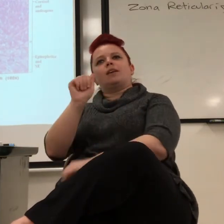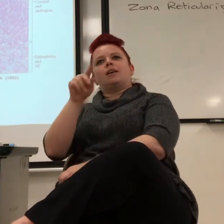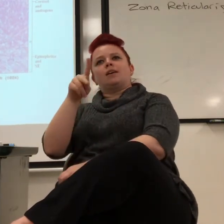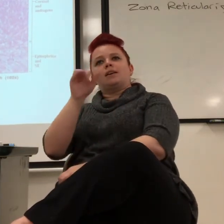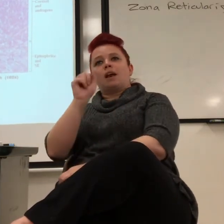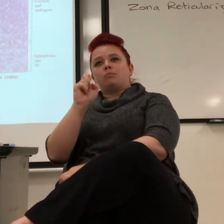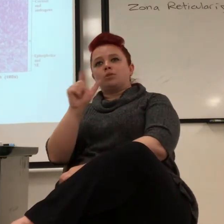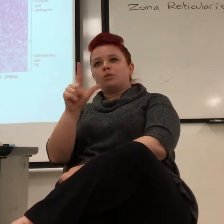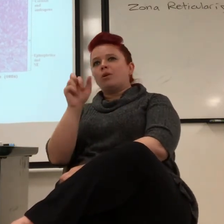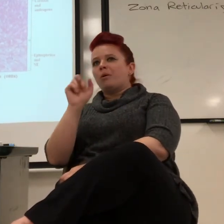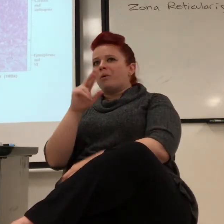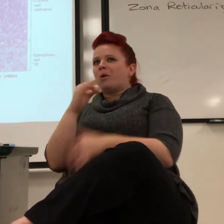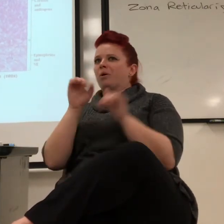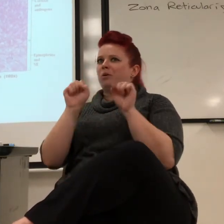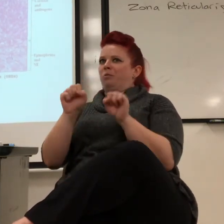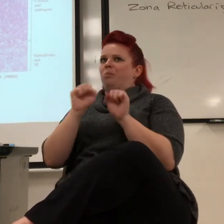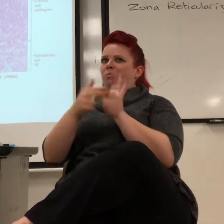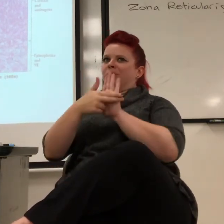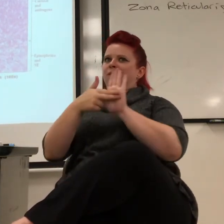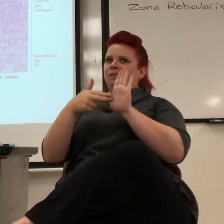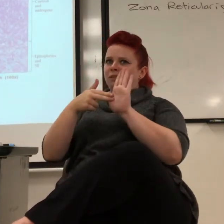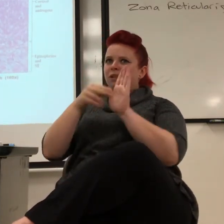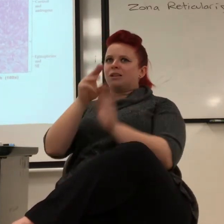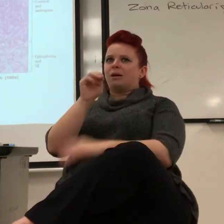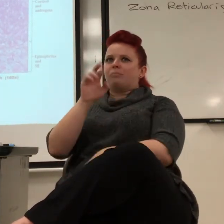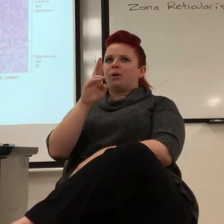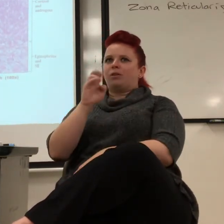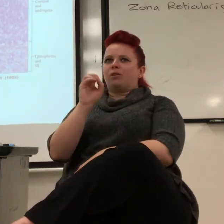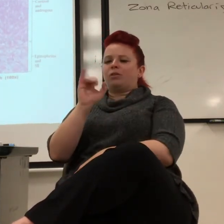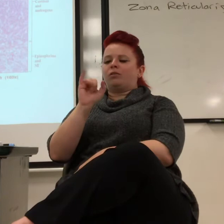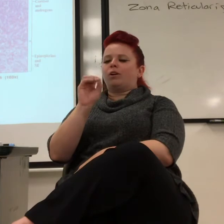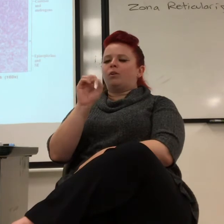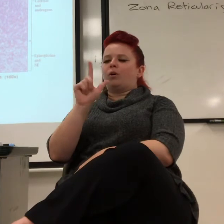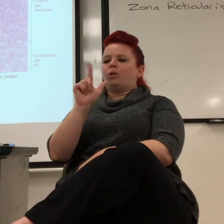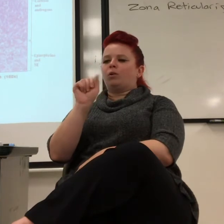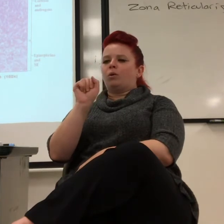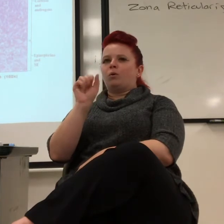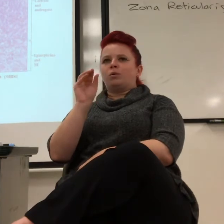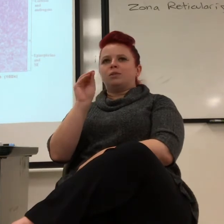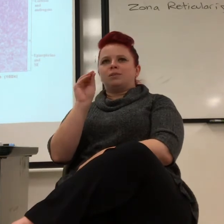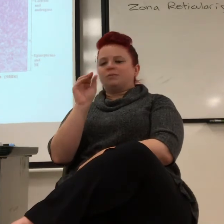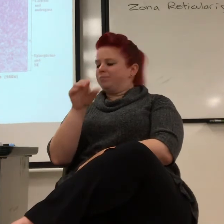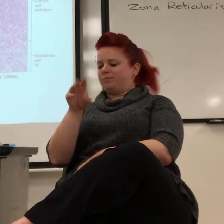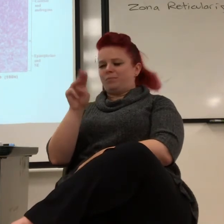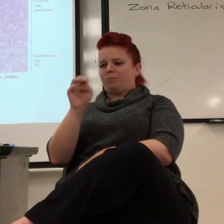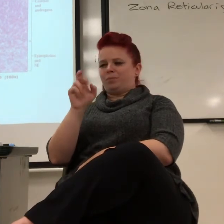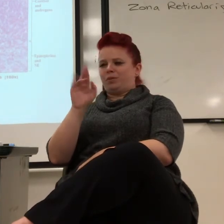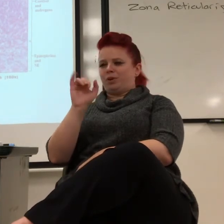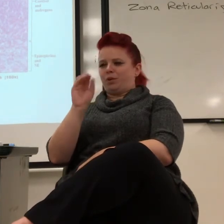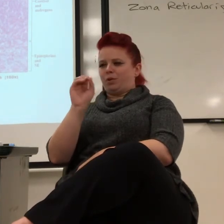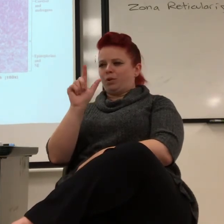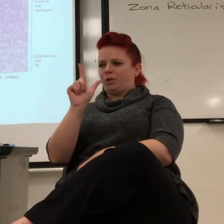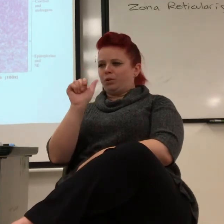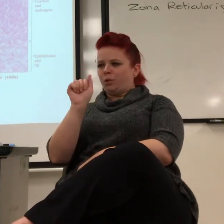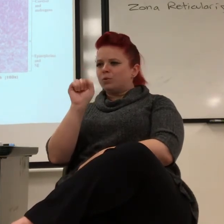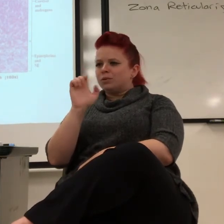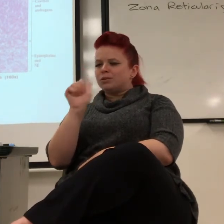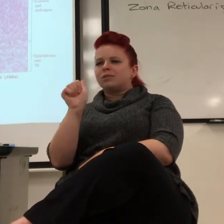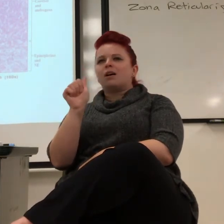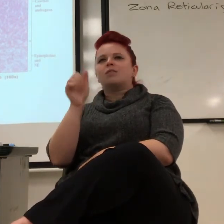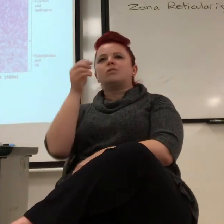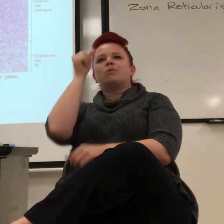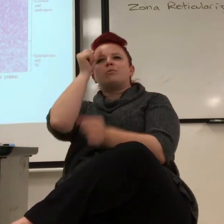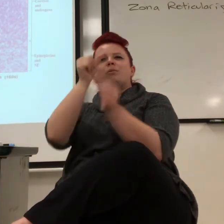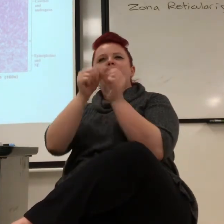capsule zona glomerulosa. So remember the cellular arrangement. Sometimes the glomerulosa looks